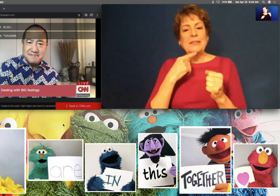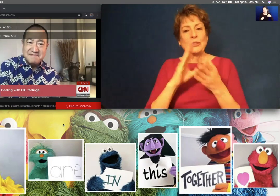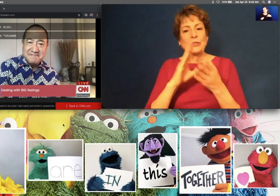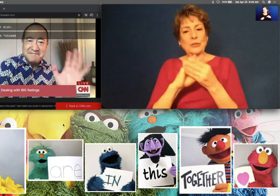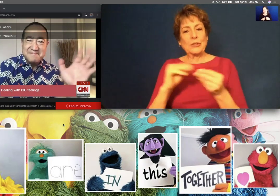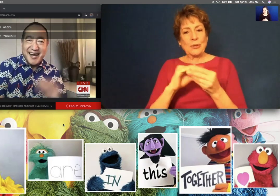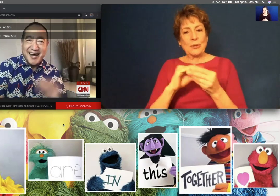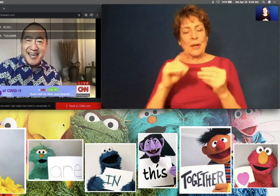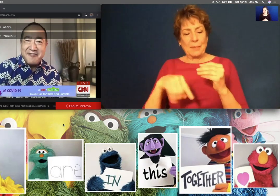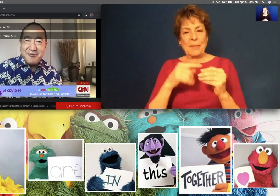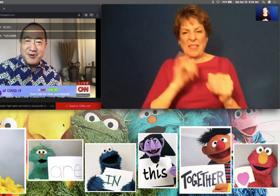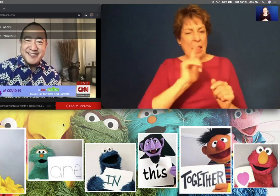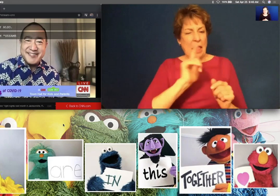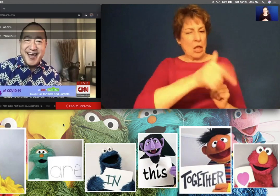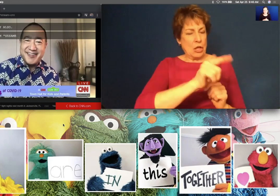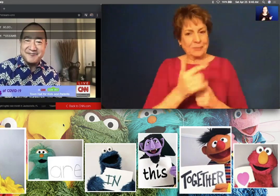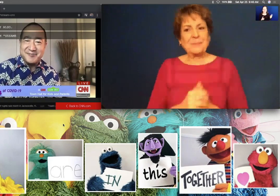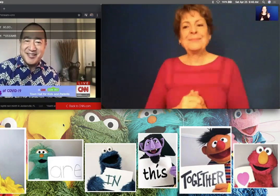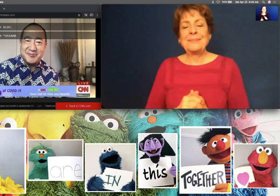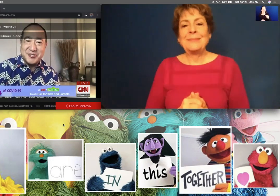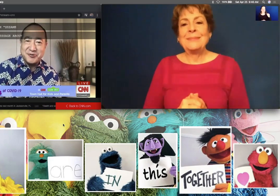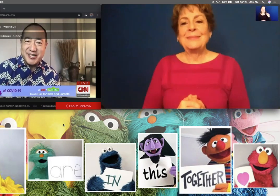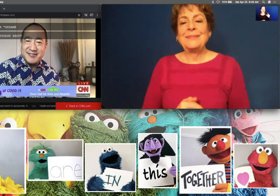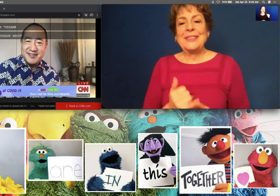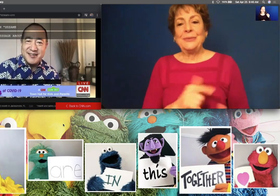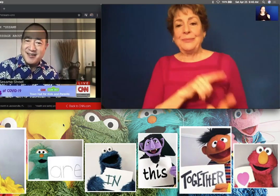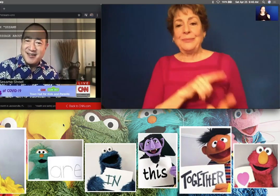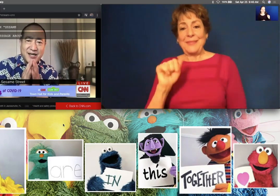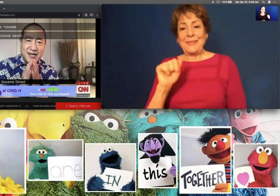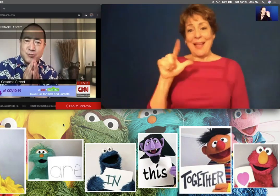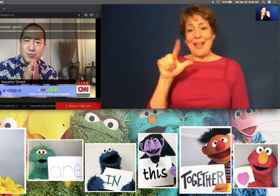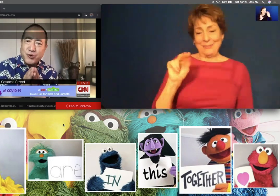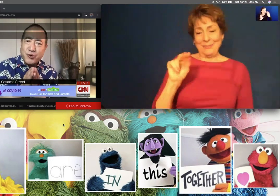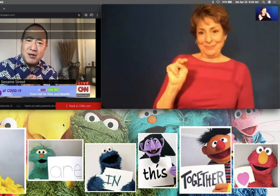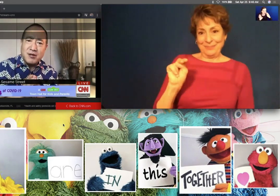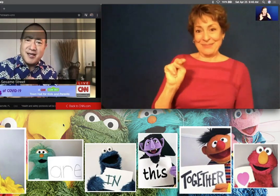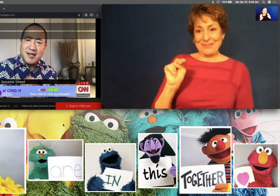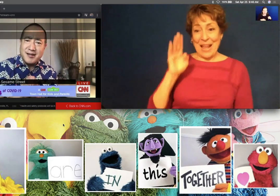friend Alan from Sesame Street also has a message about this.